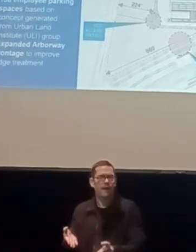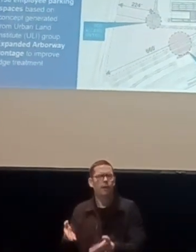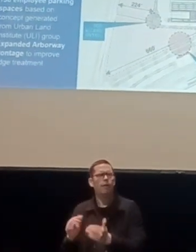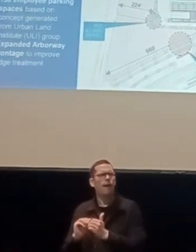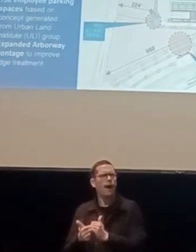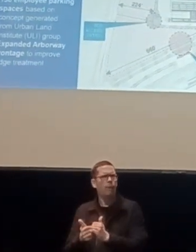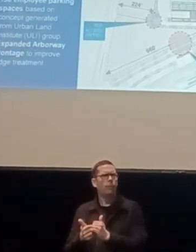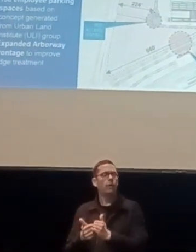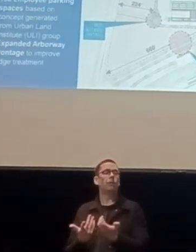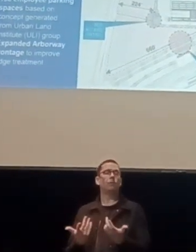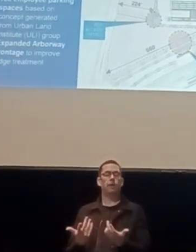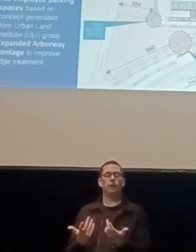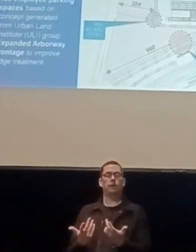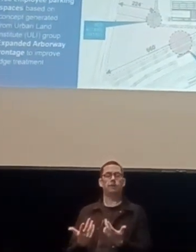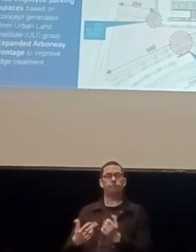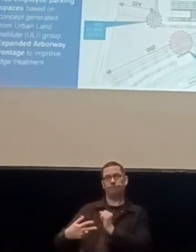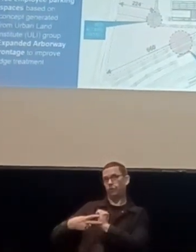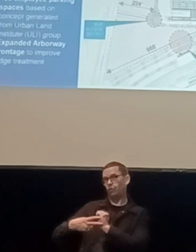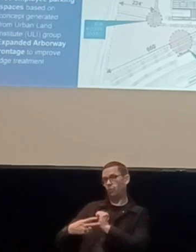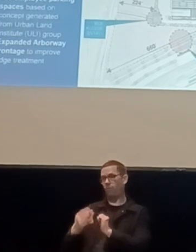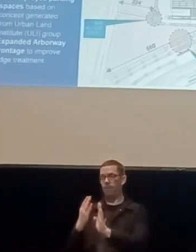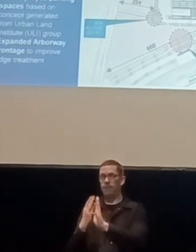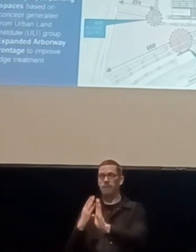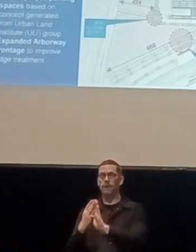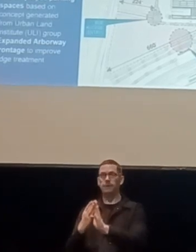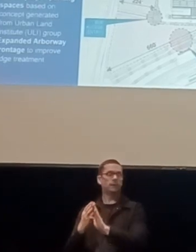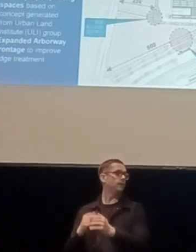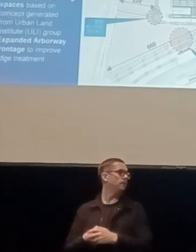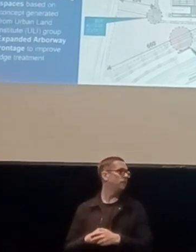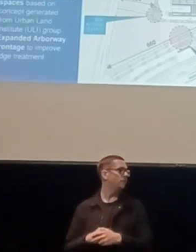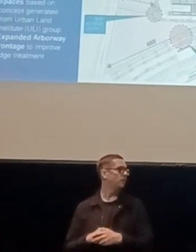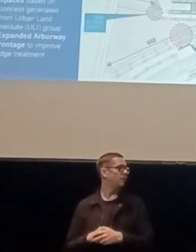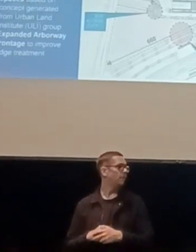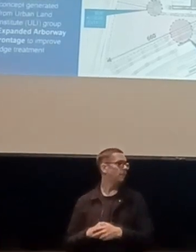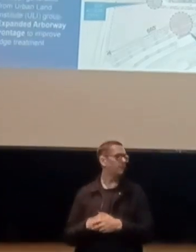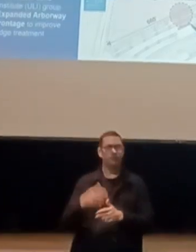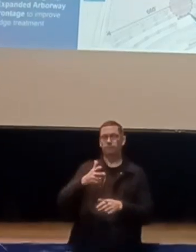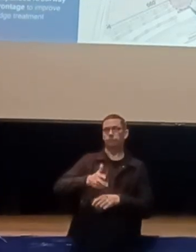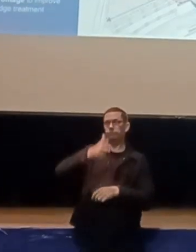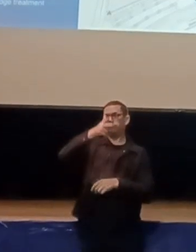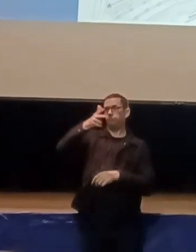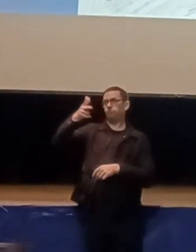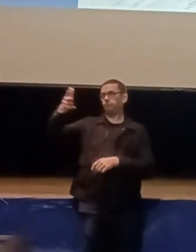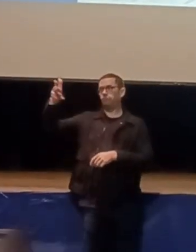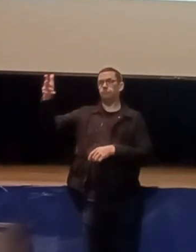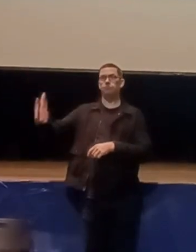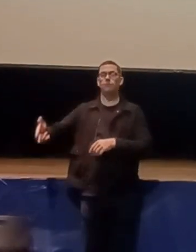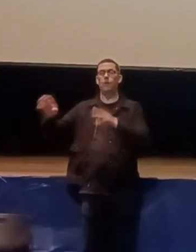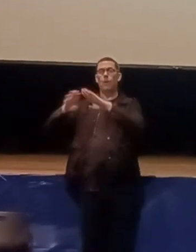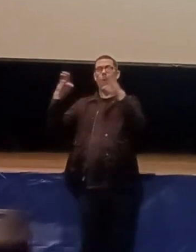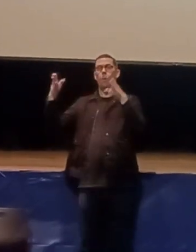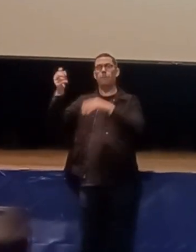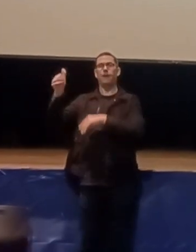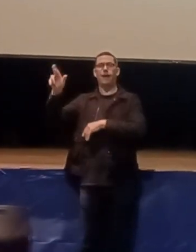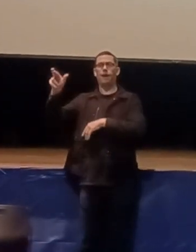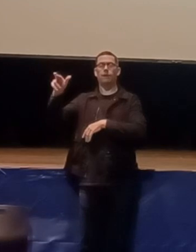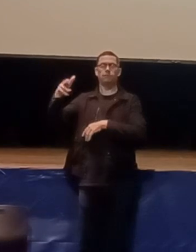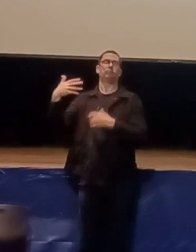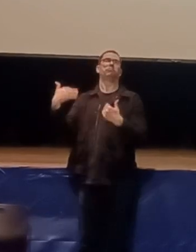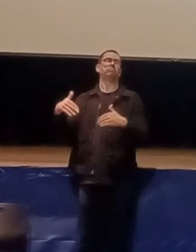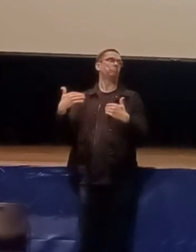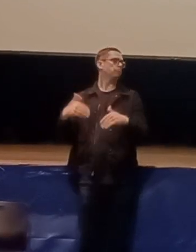by actually storing the buses on the surface in an open air canopy covered configuration.